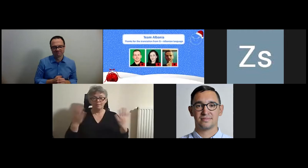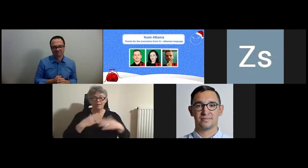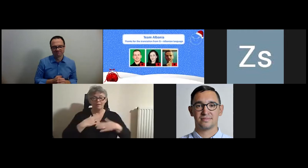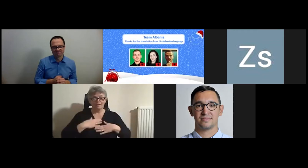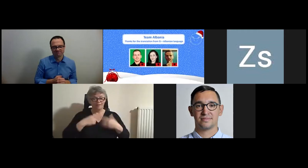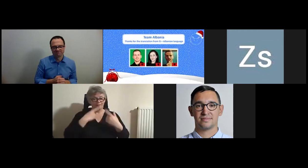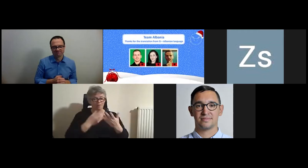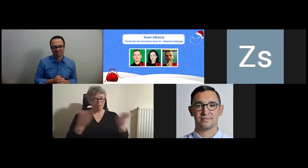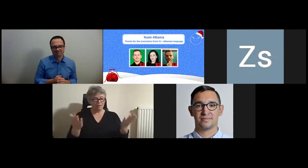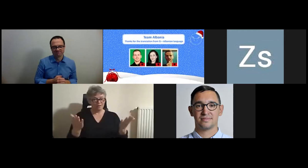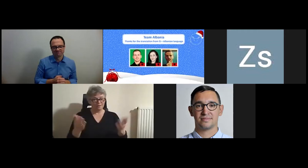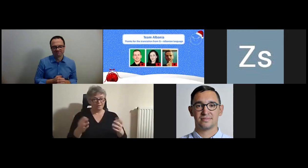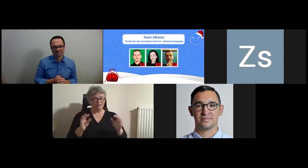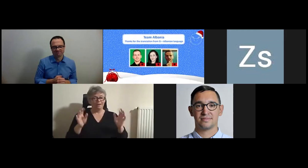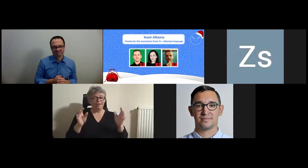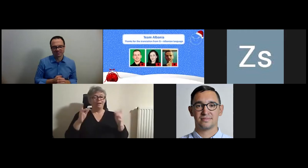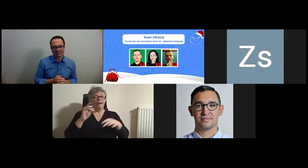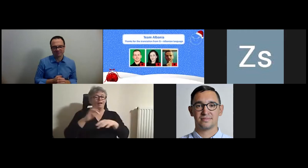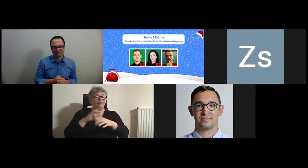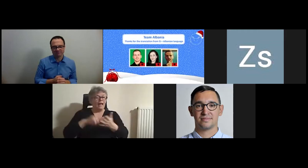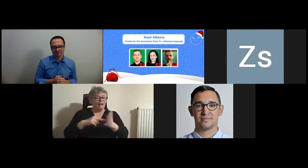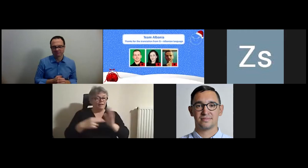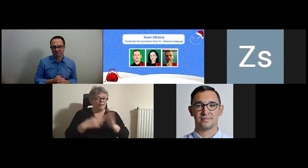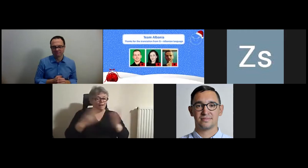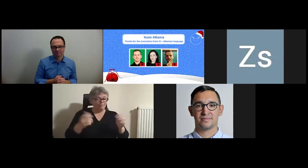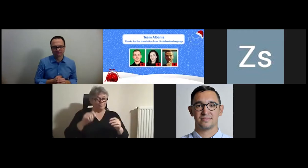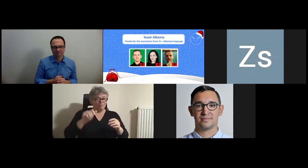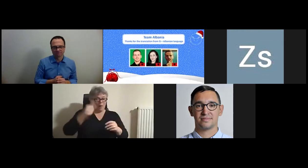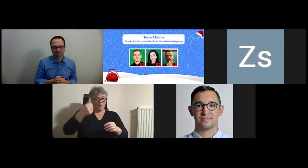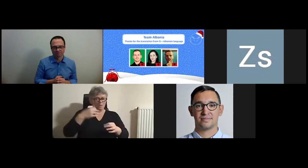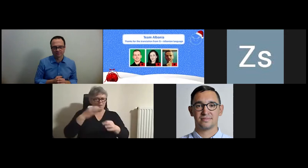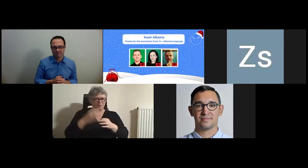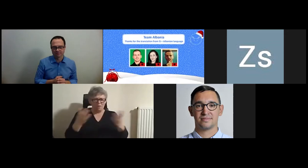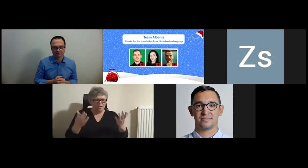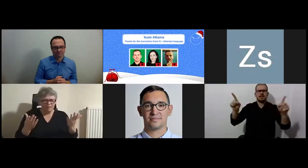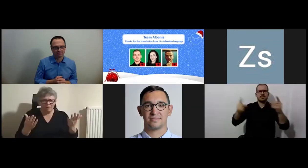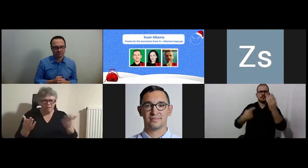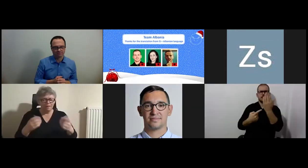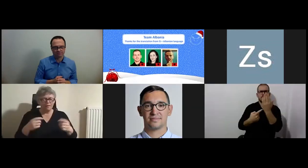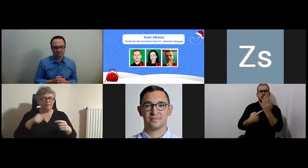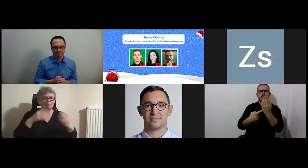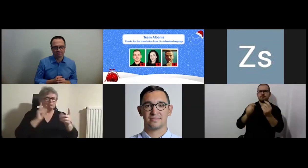Where is Albania? Oh, there he is. For the first time,